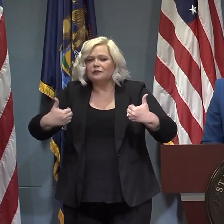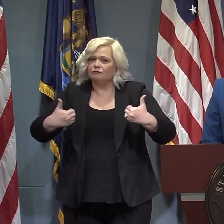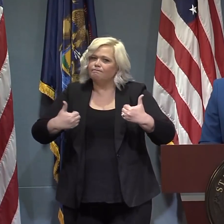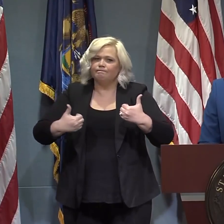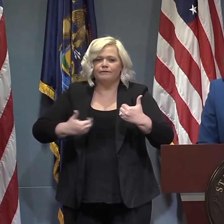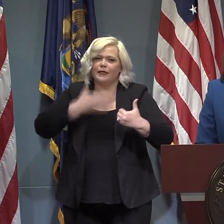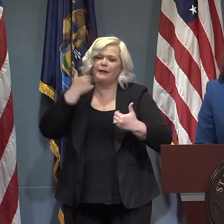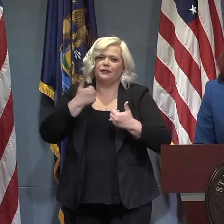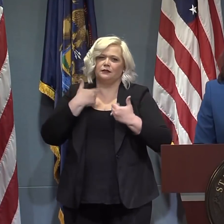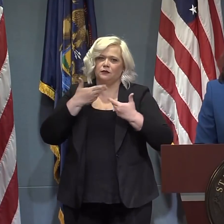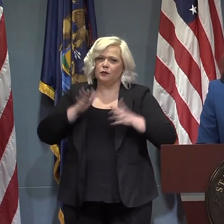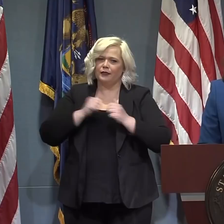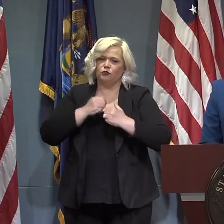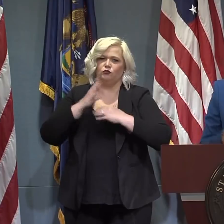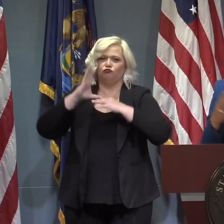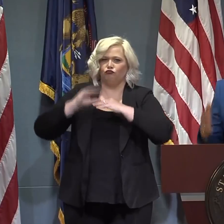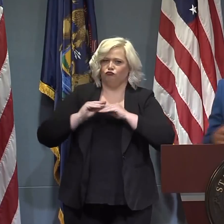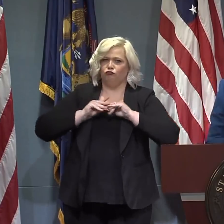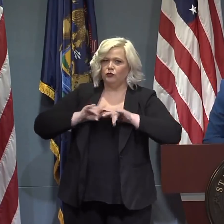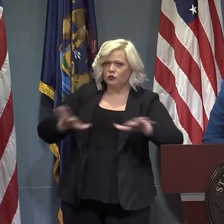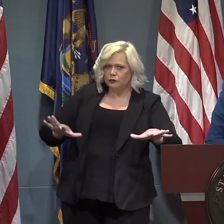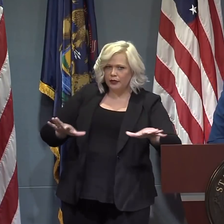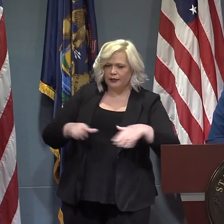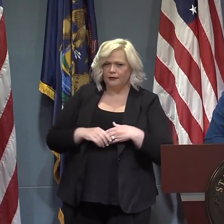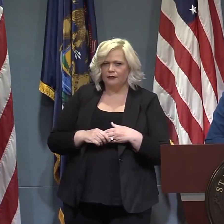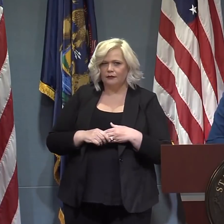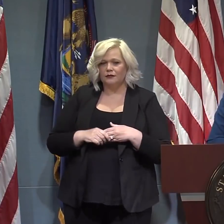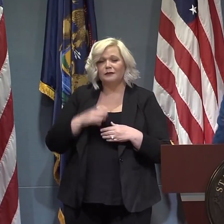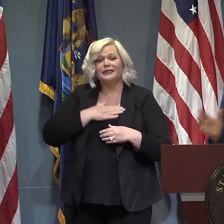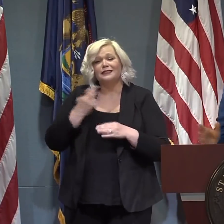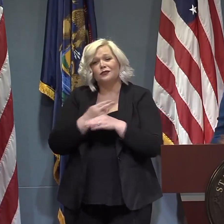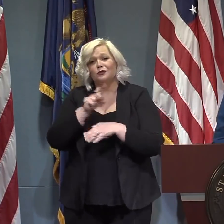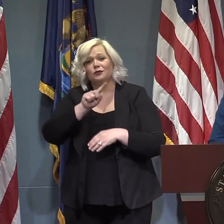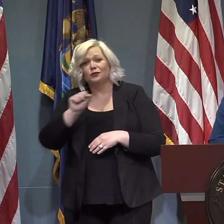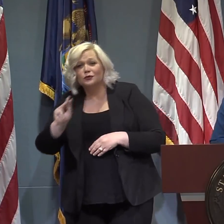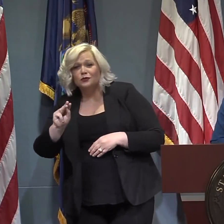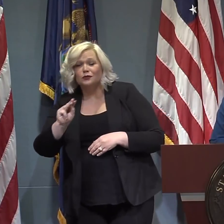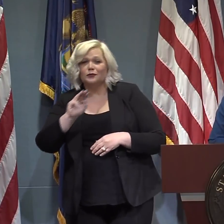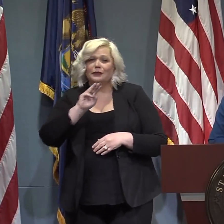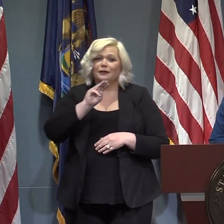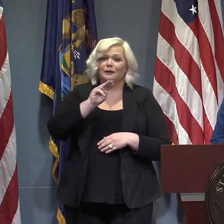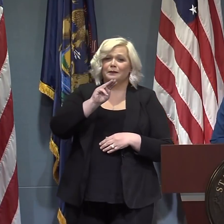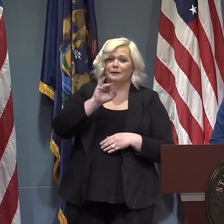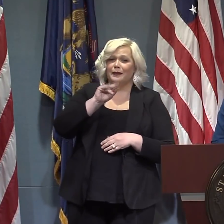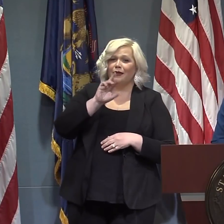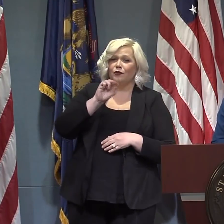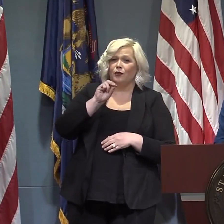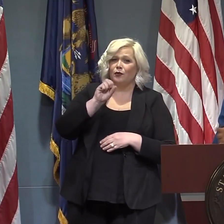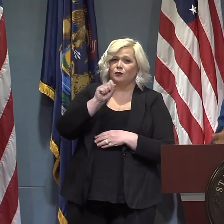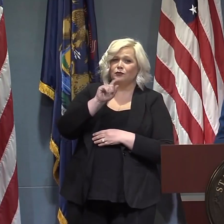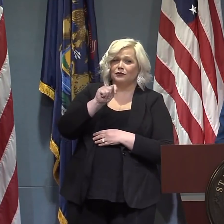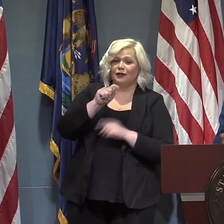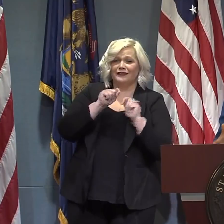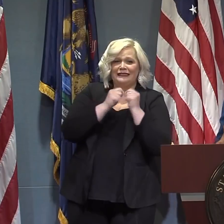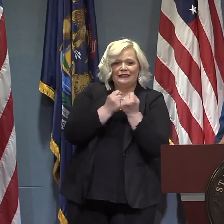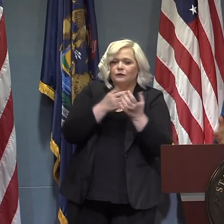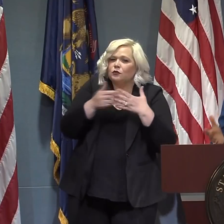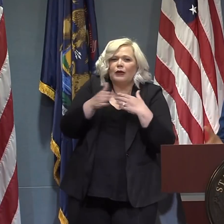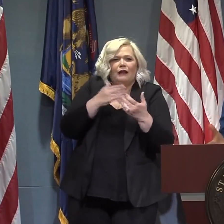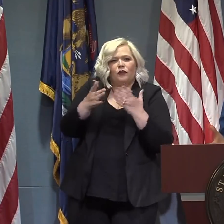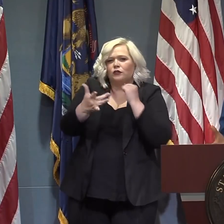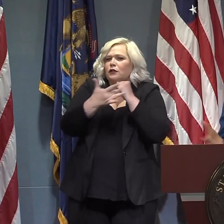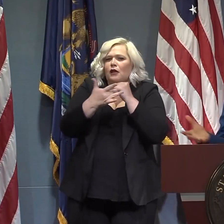And we're all safer at home. So make use of Zoom or Microsoft Teams or whatever you